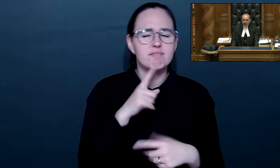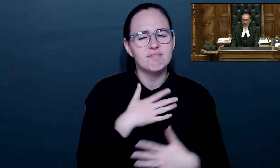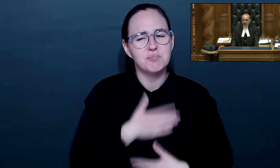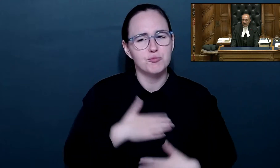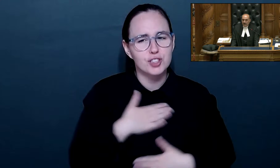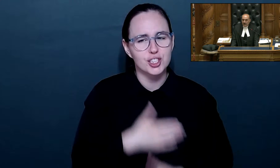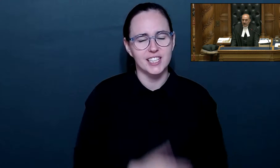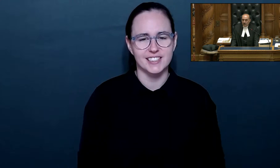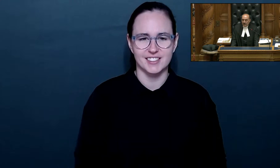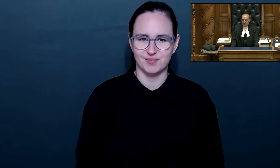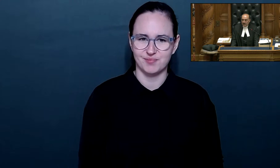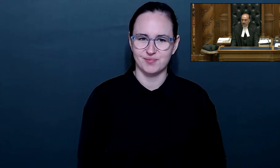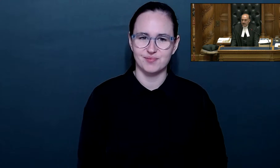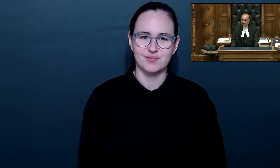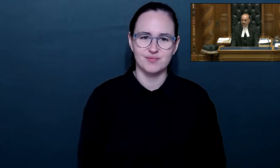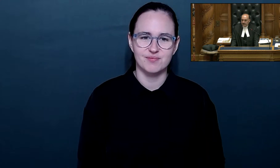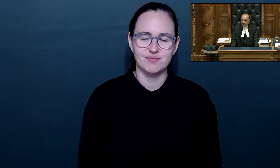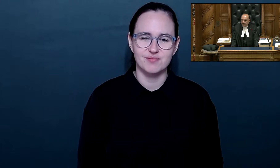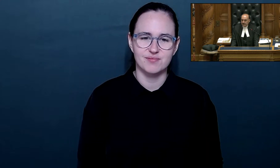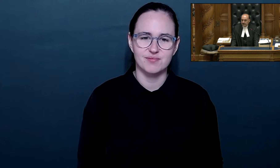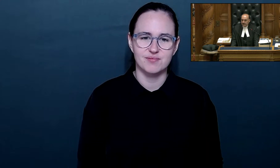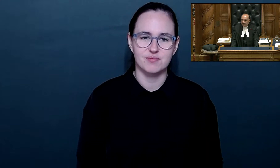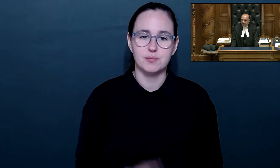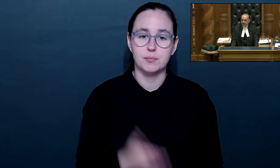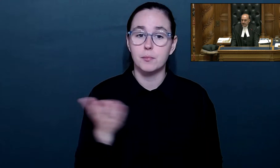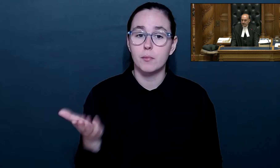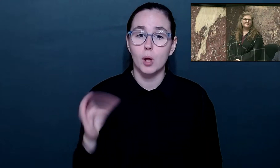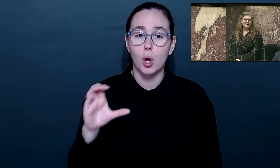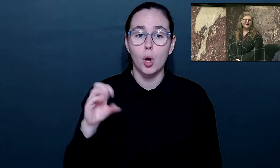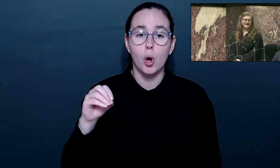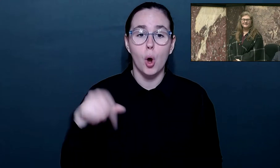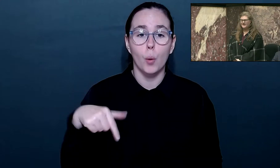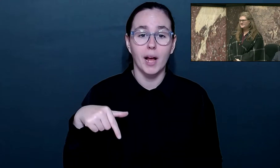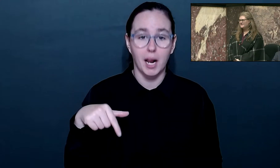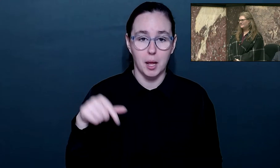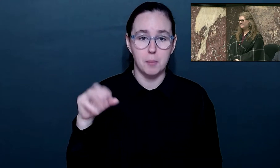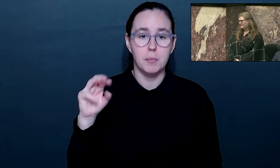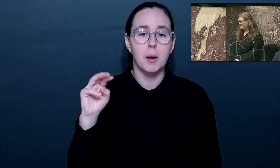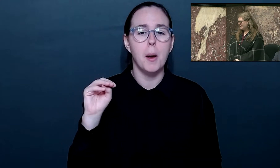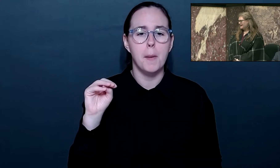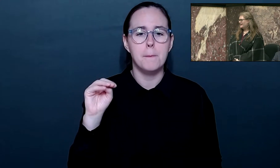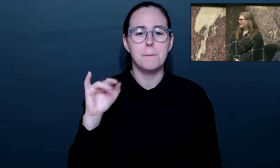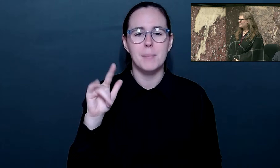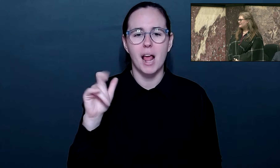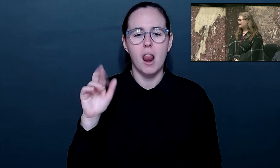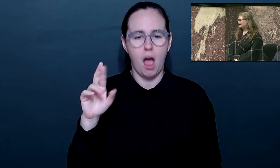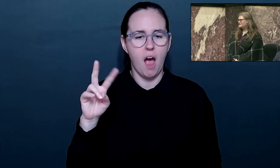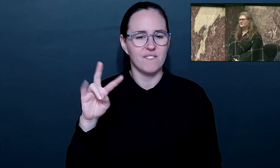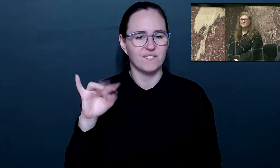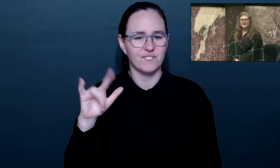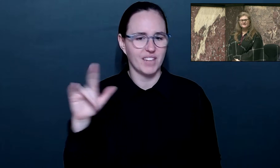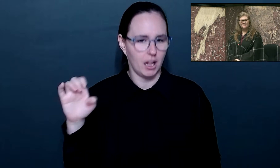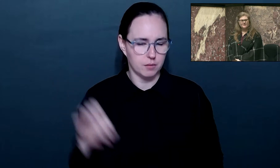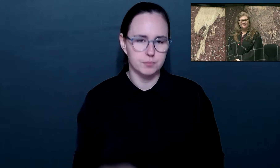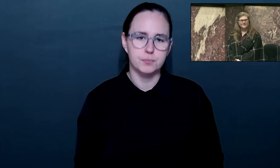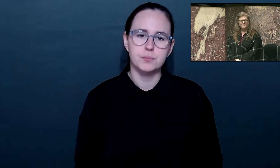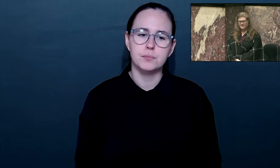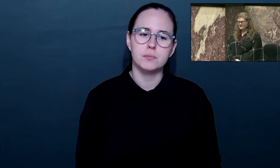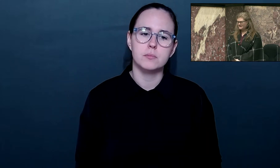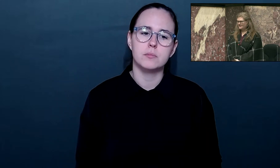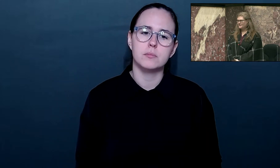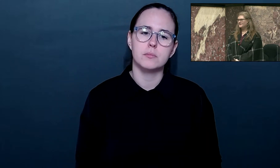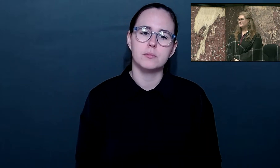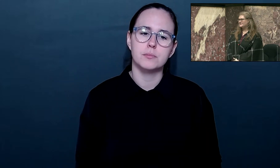Member for Coquitlam-Millardville. Thank you, Honourable Speaker. I would like to have the House make welcome President Trish Mandewo